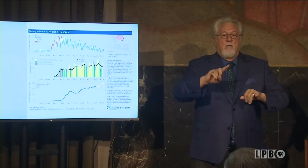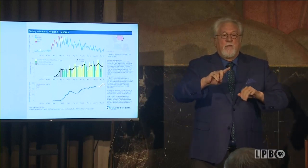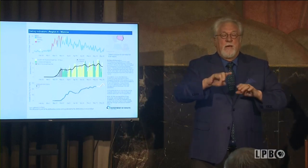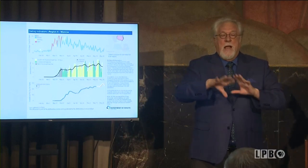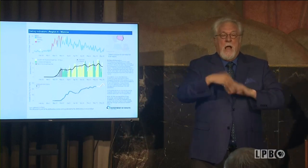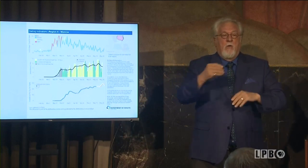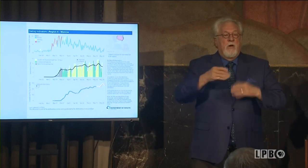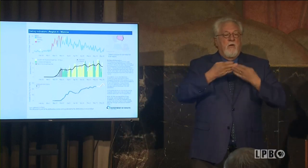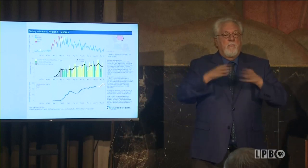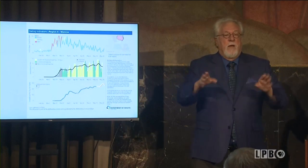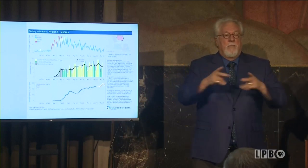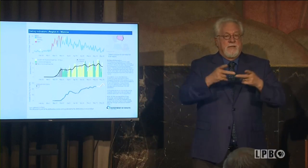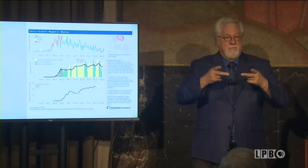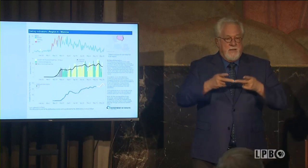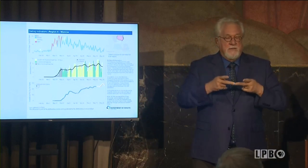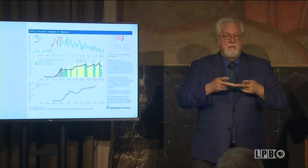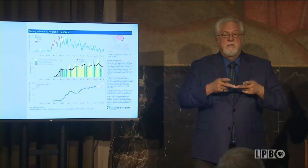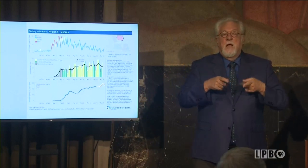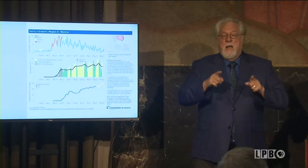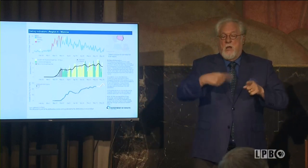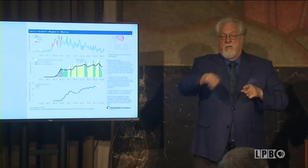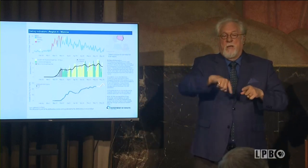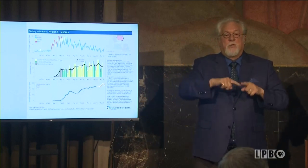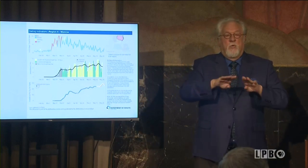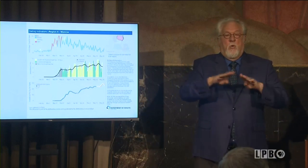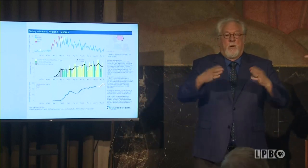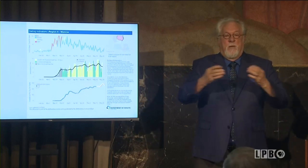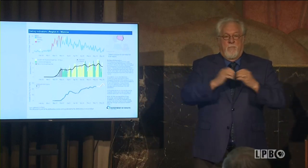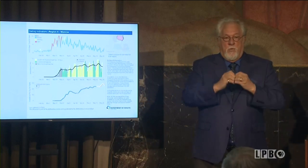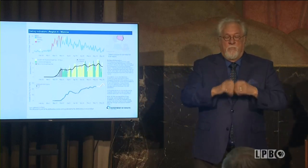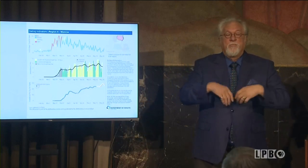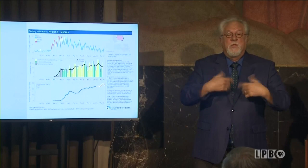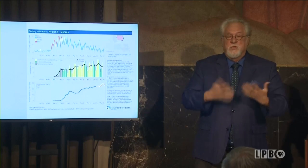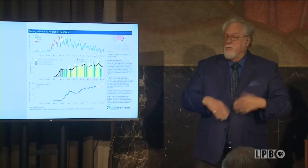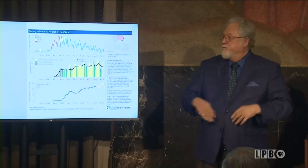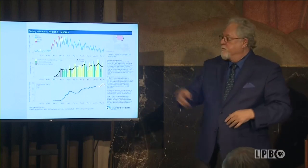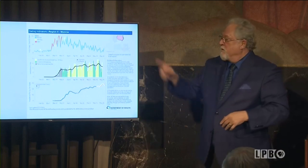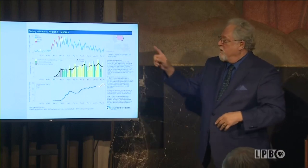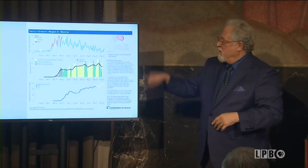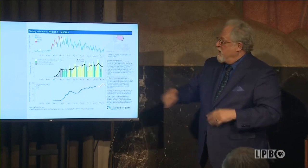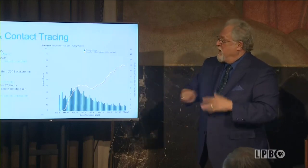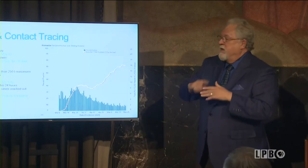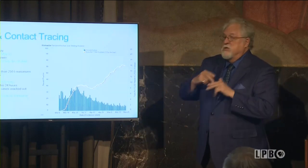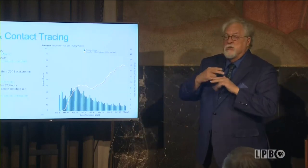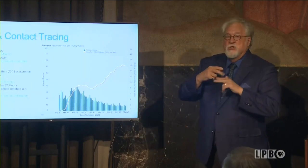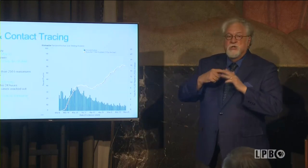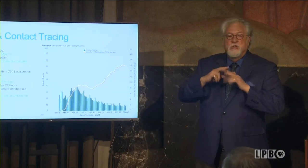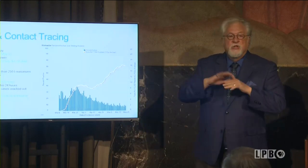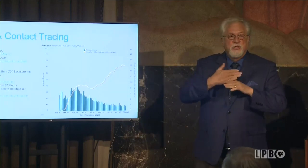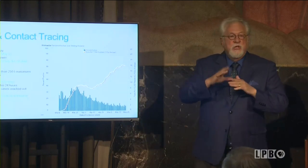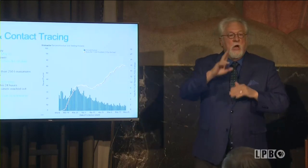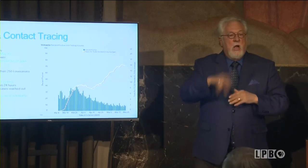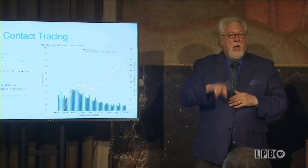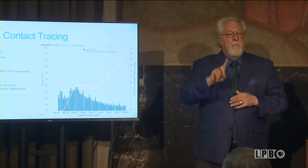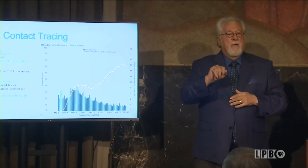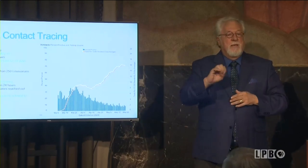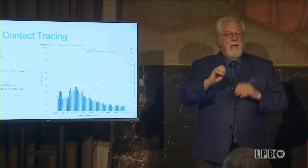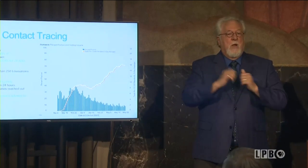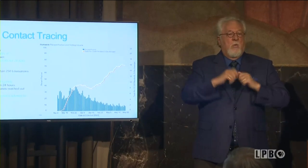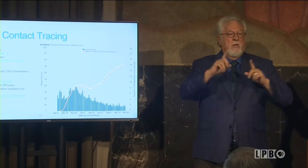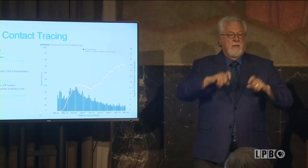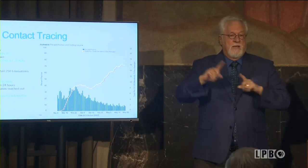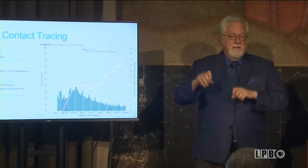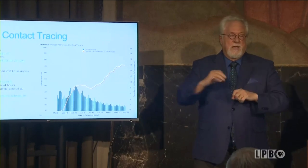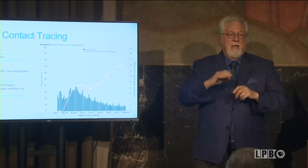spaces and allow our public spaces to open up more. So along those lines, we do want to share a bit of an update on testing overall and